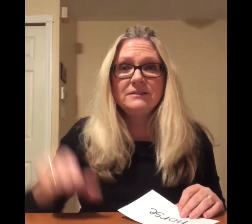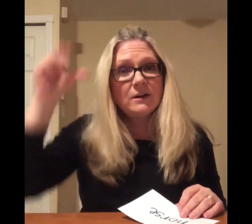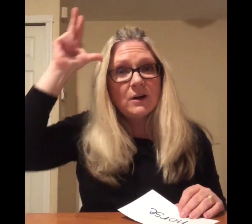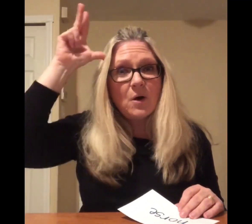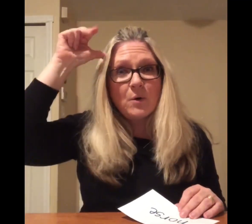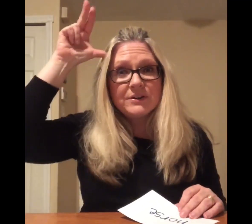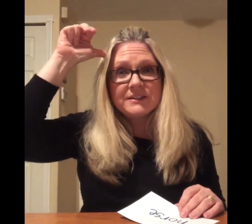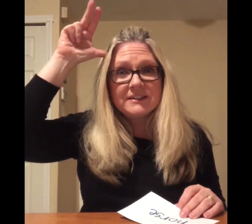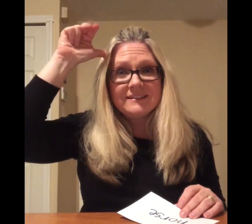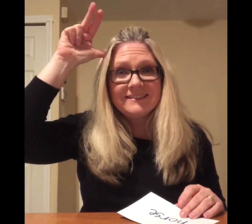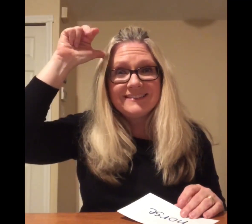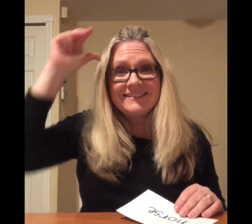Horse.